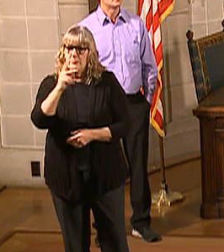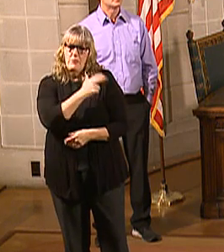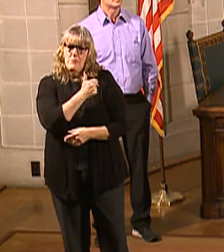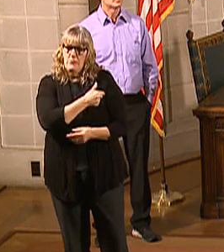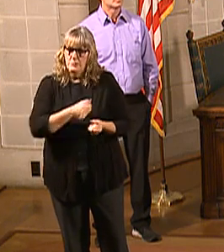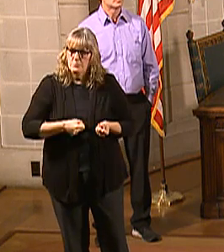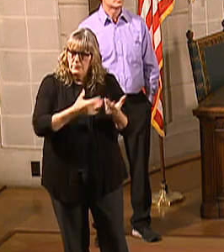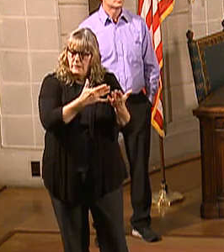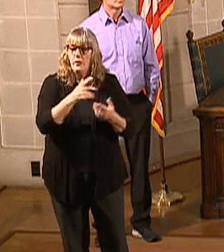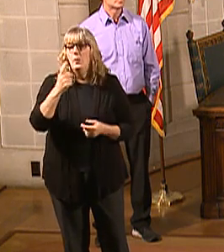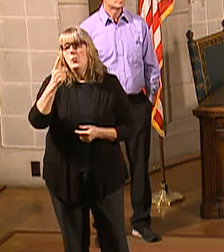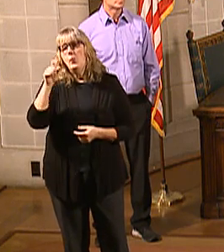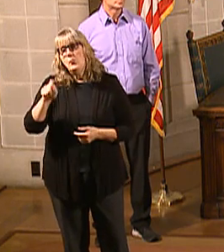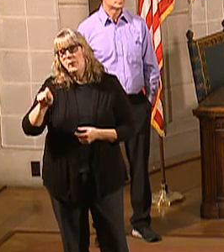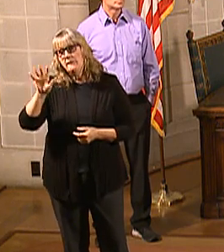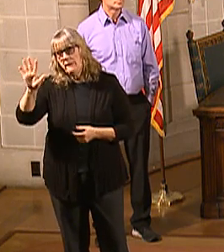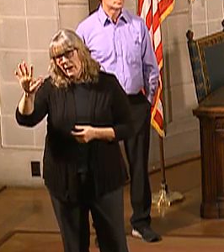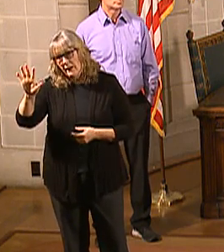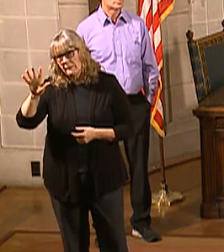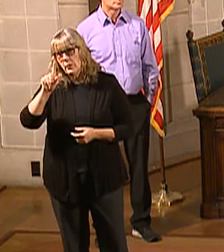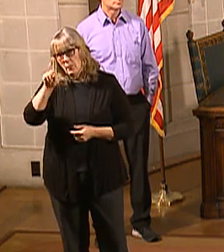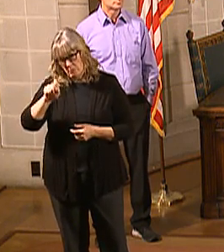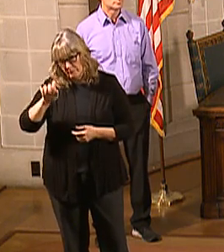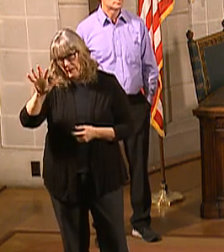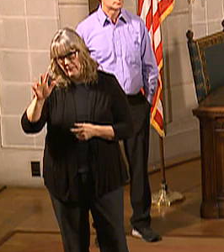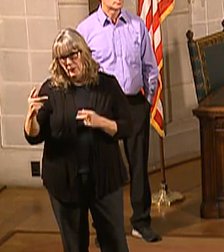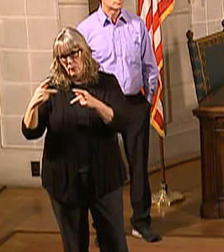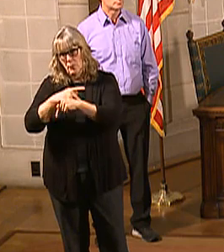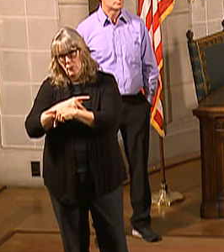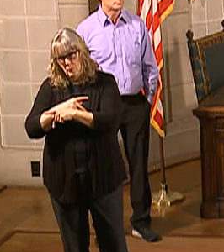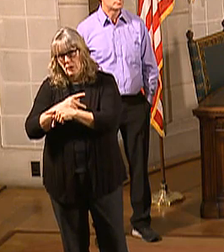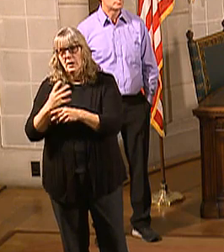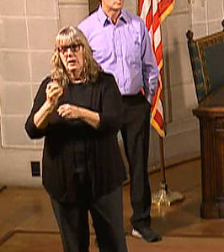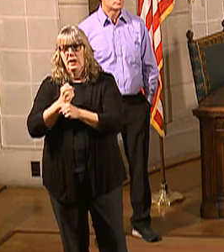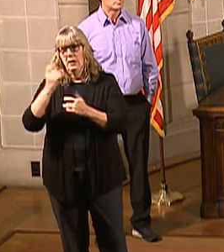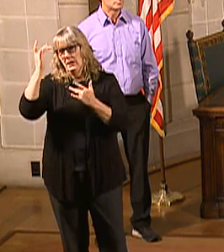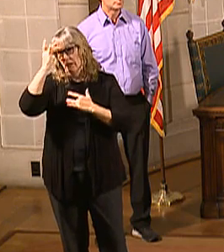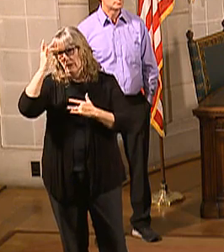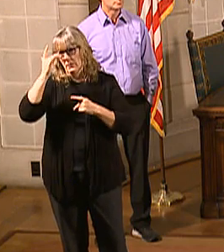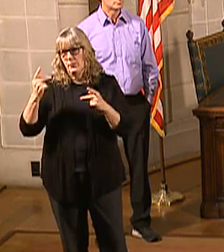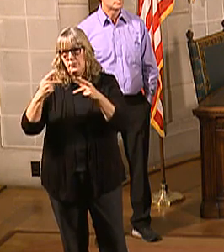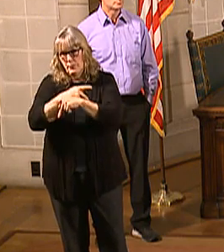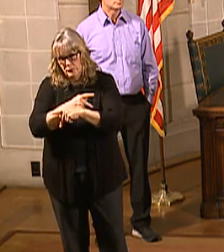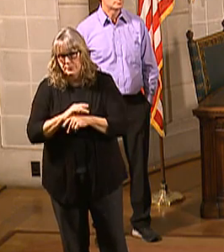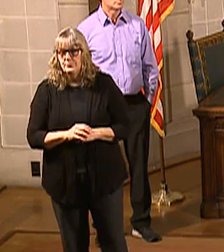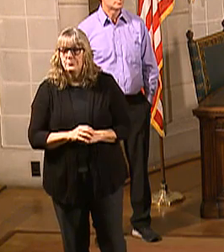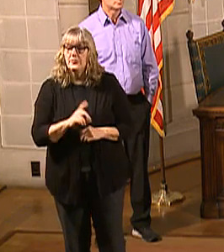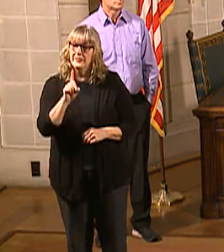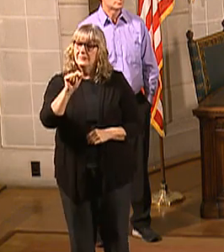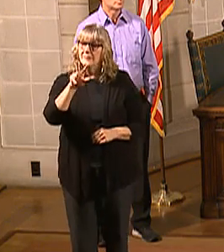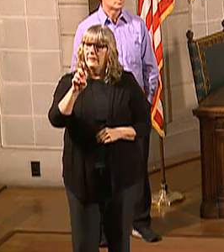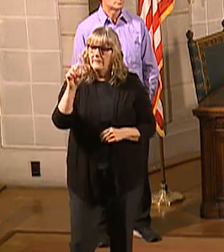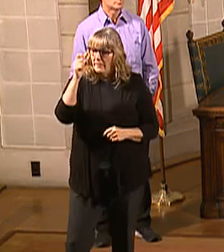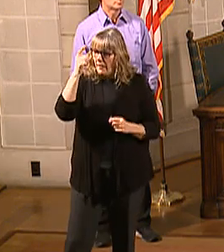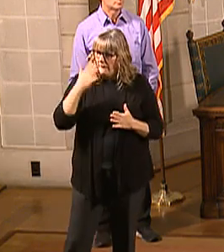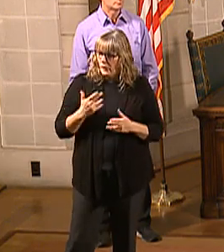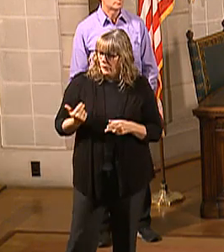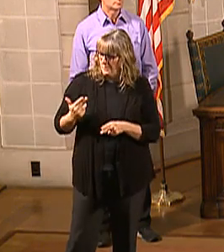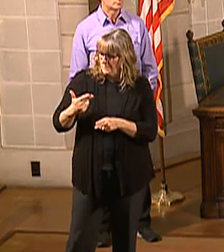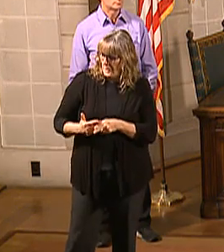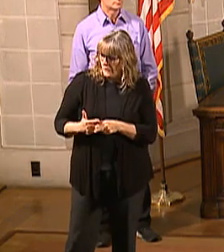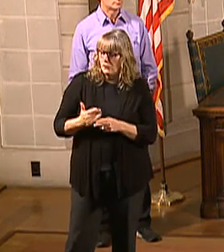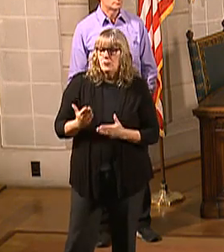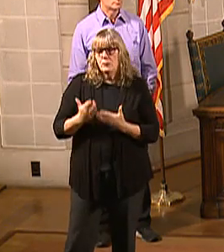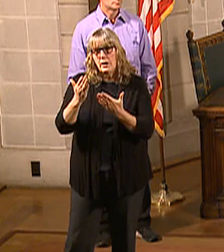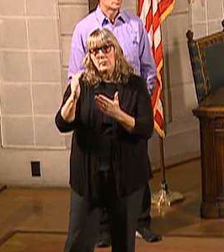and a 1.5 times higher risk of getting severe illness. So as Dave and the governor mentioned, it's recommended that adults